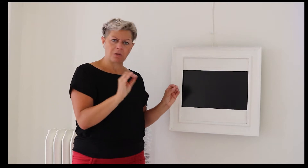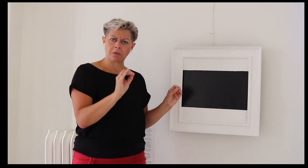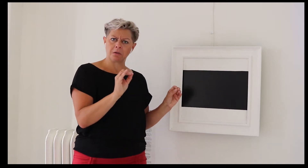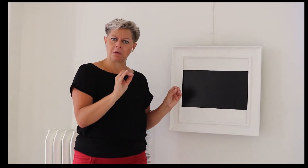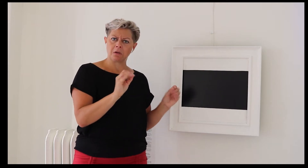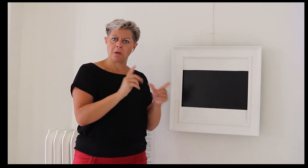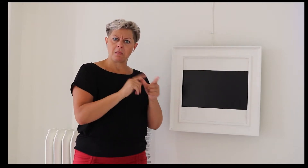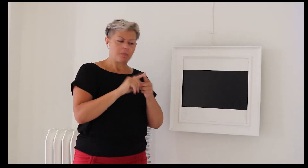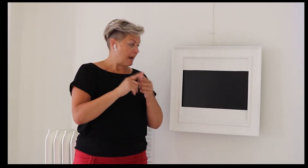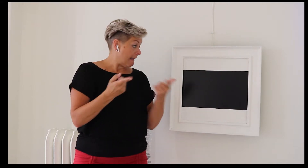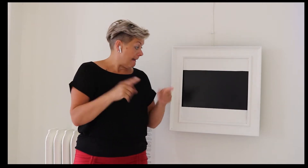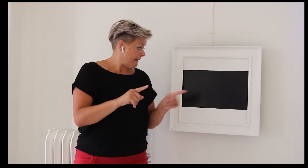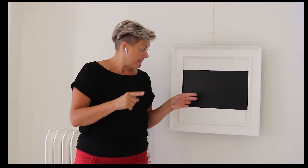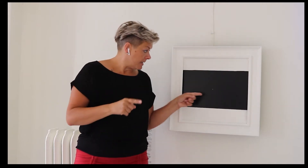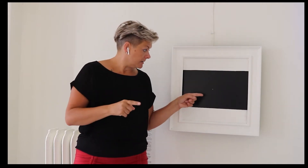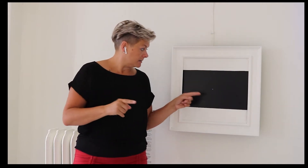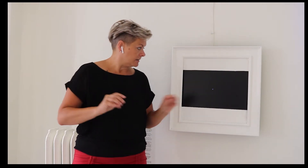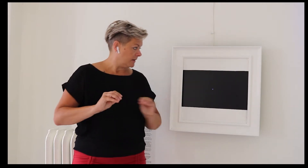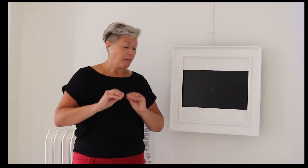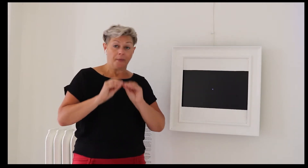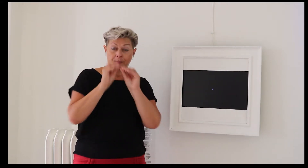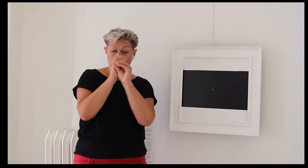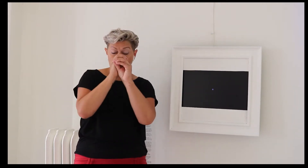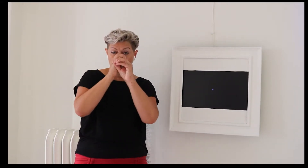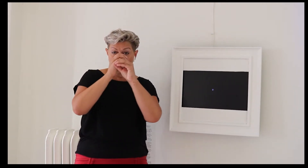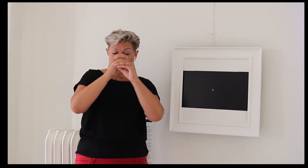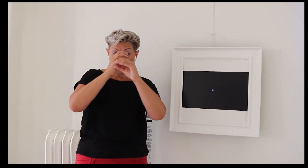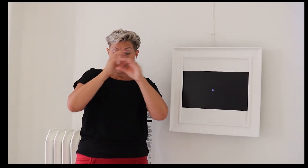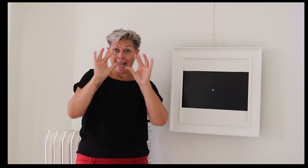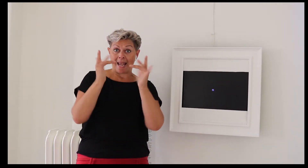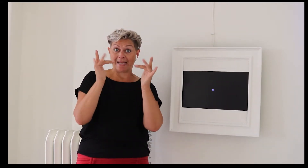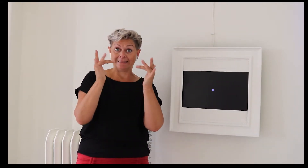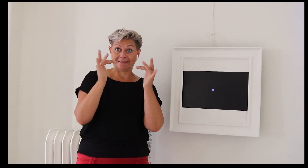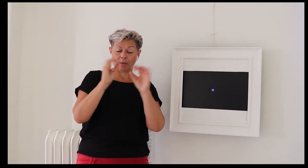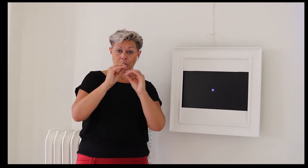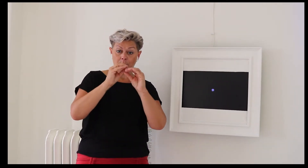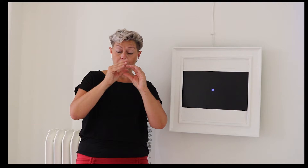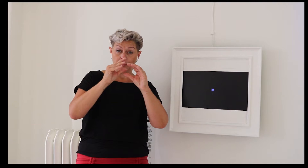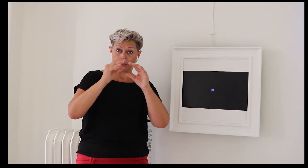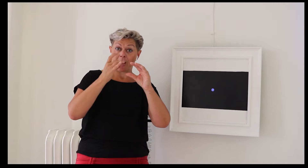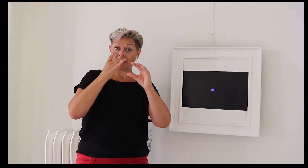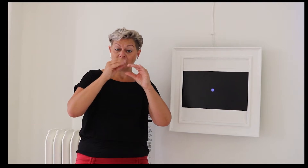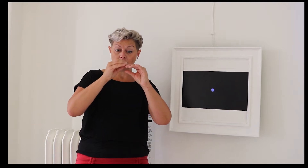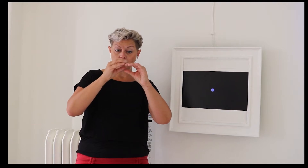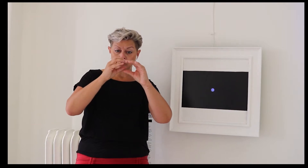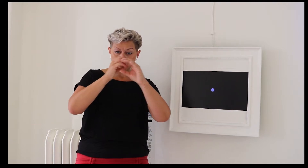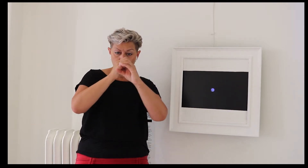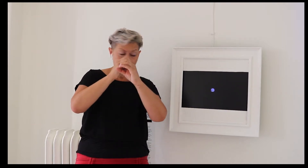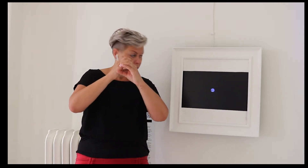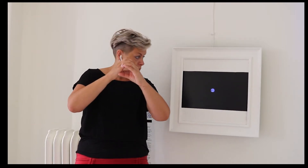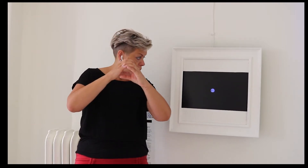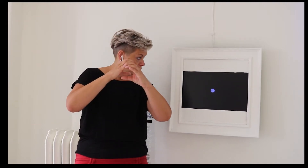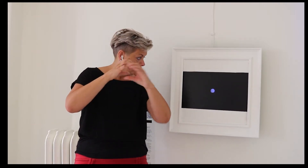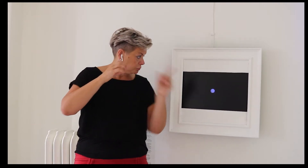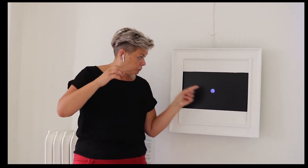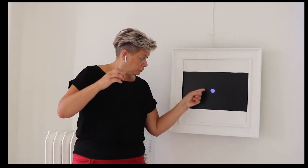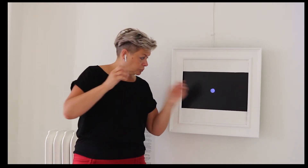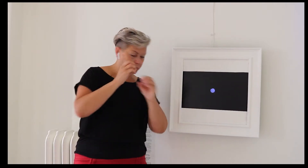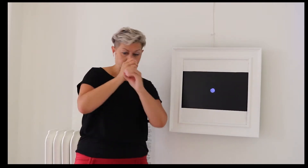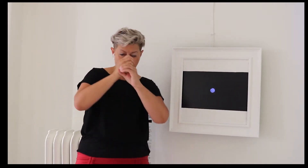seconds. Then out of the darkness comes a small beacon of light in the center of the screen, a pinhole of color and movement.